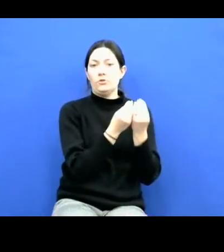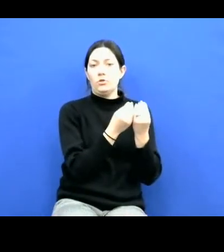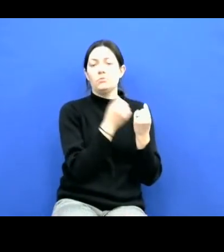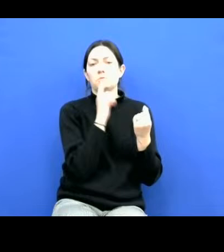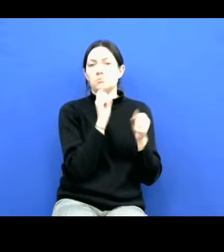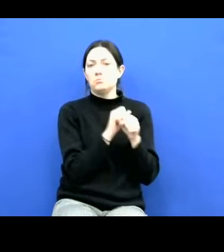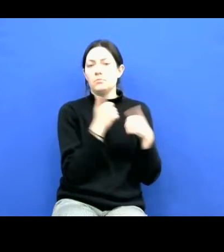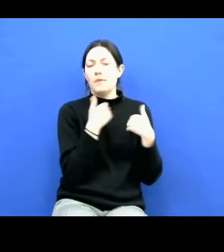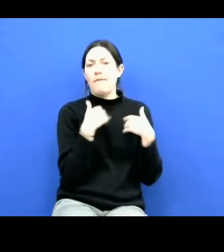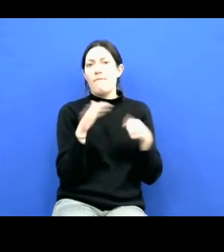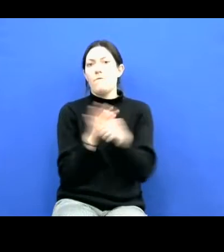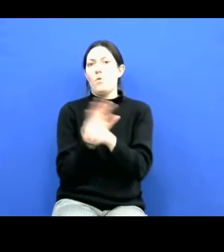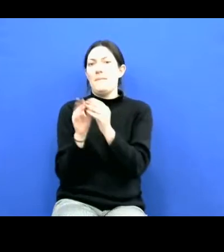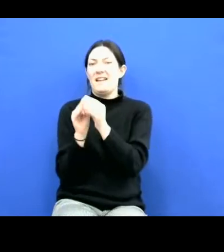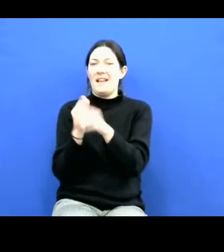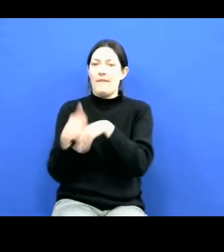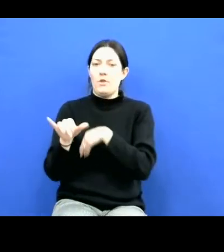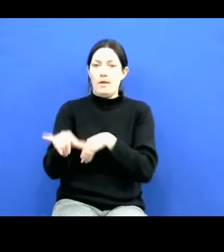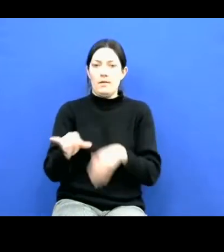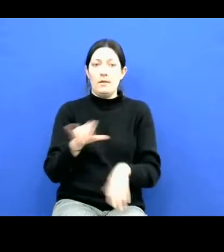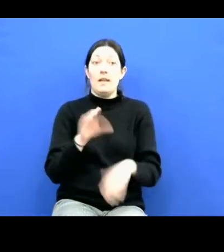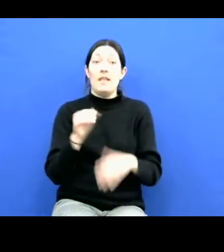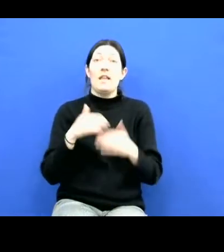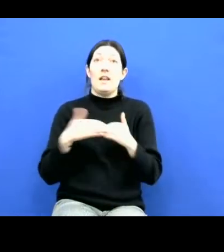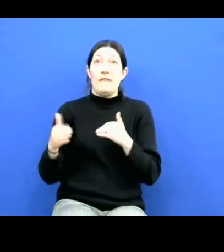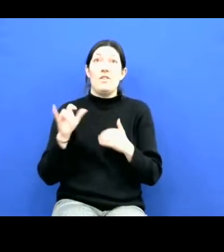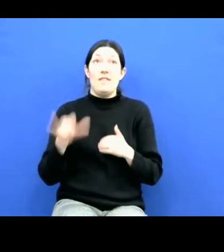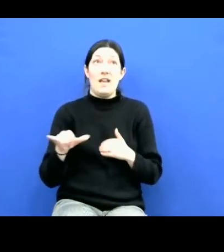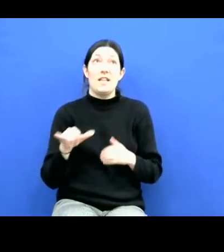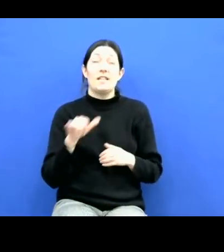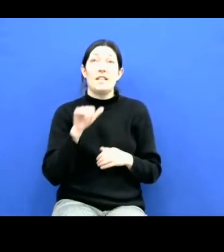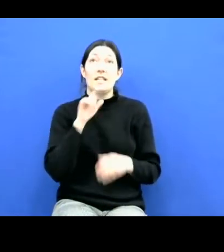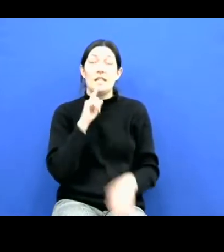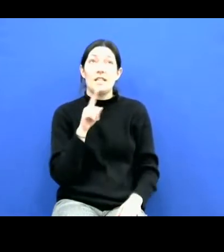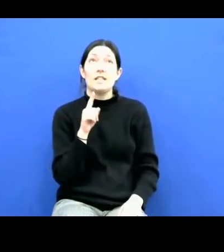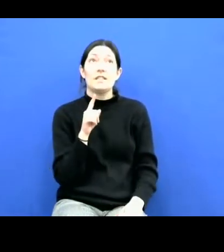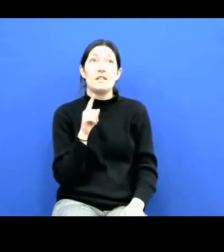that. And then after that, it is the